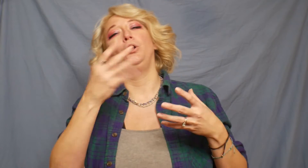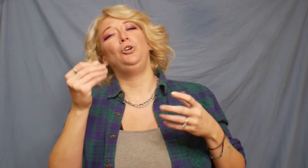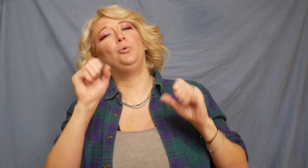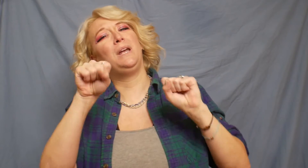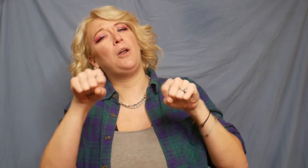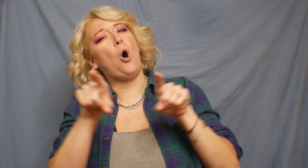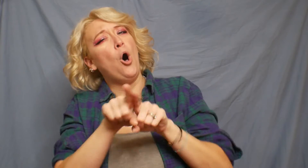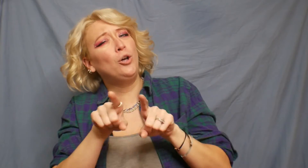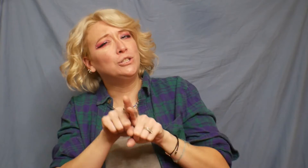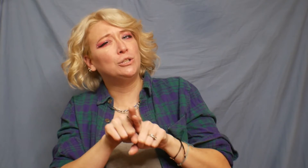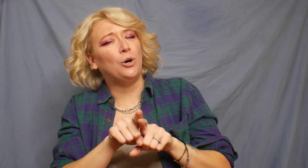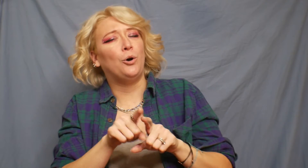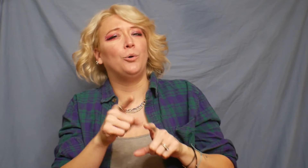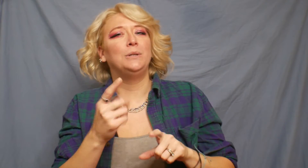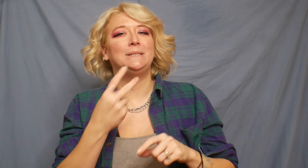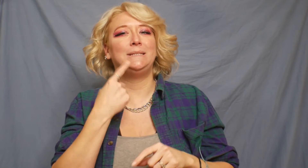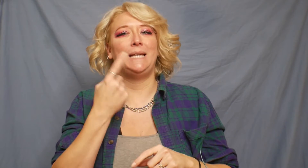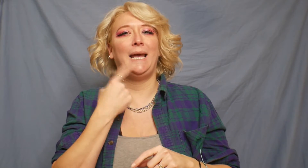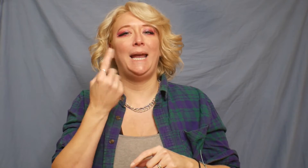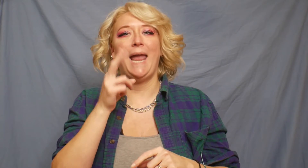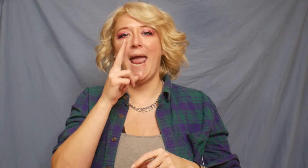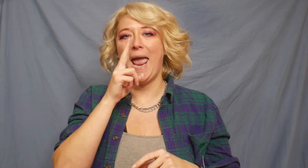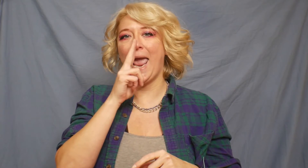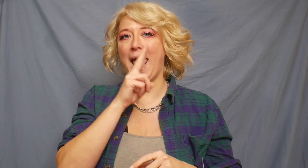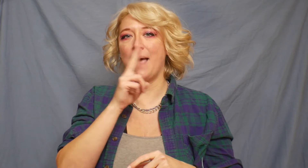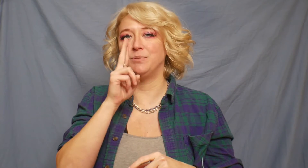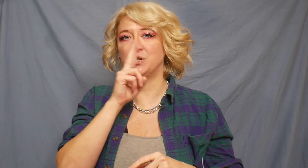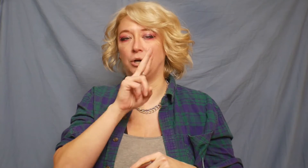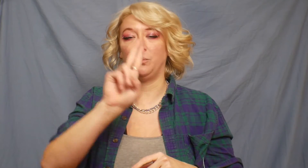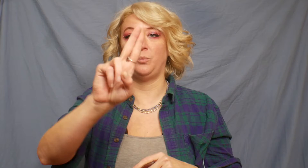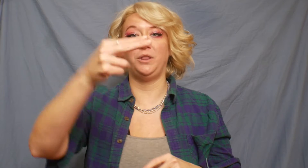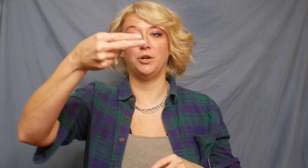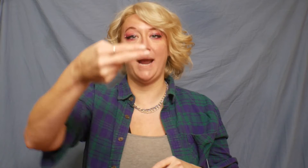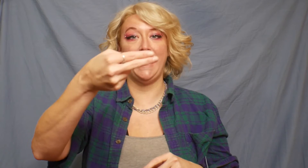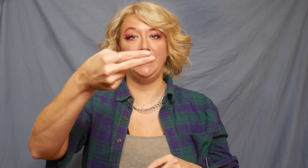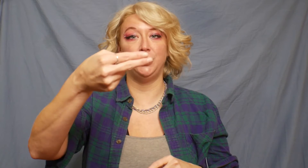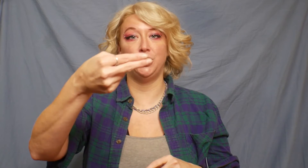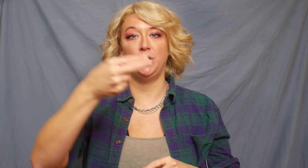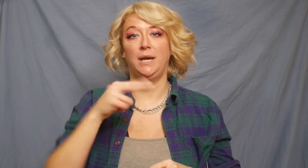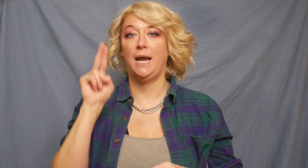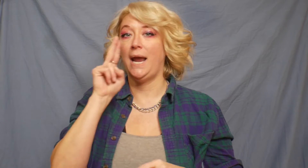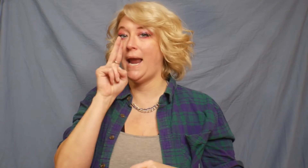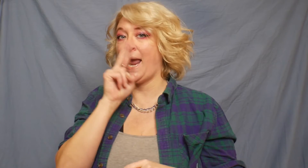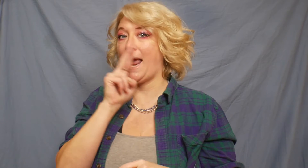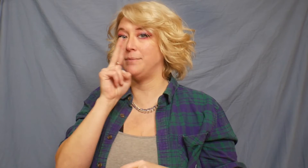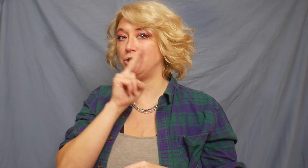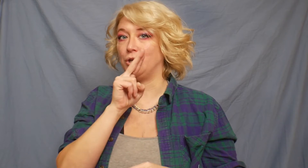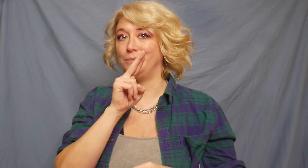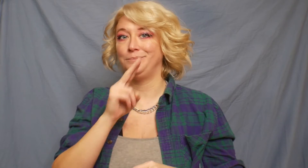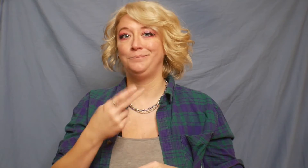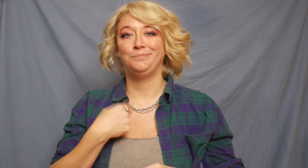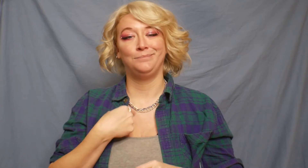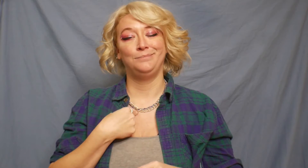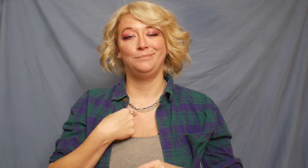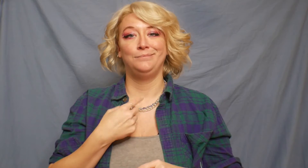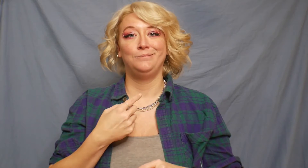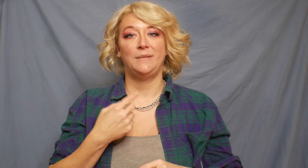You can also say hamster with your H, hamster.